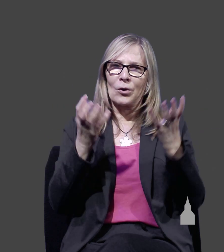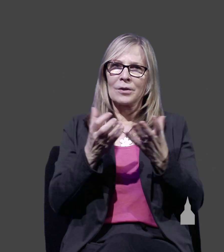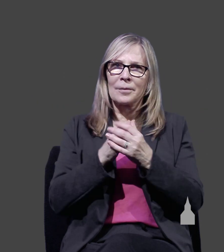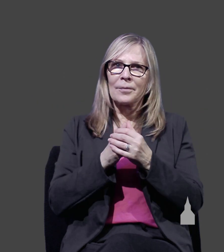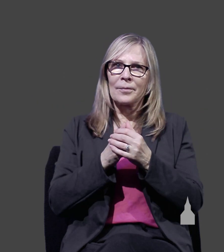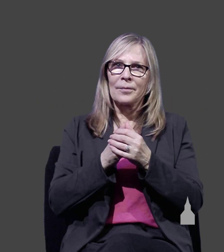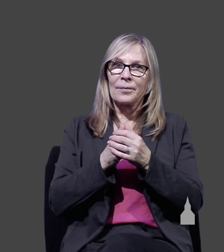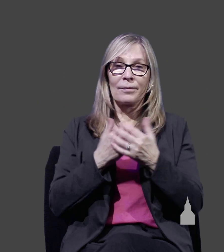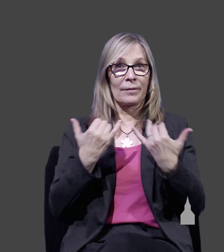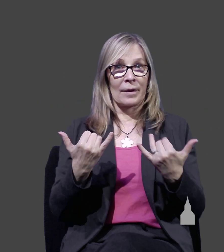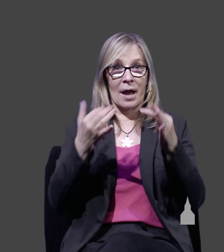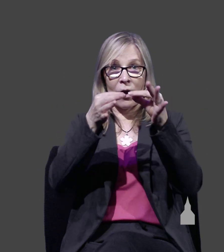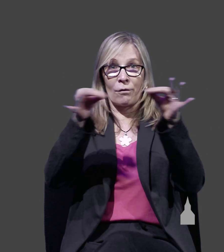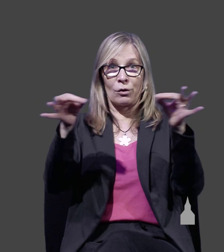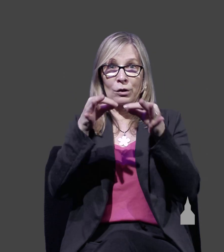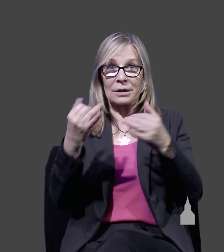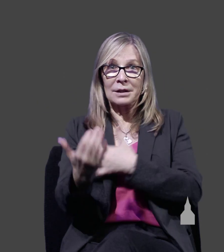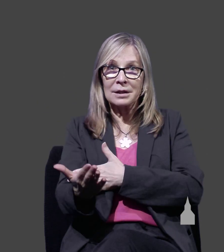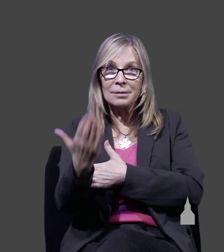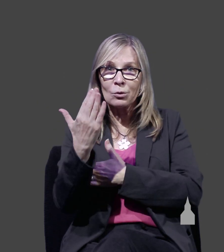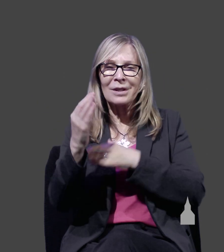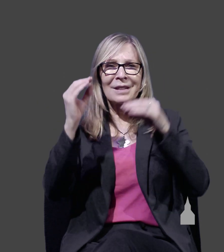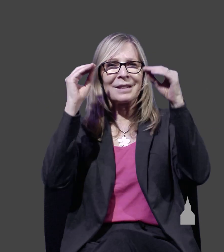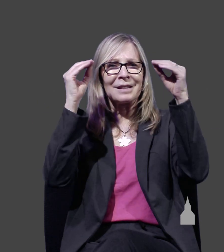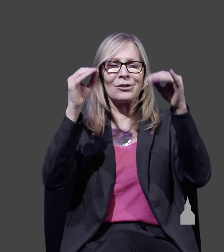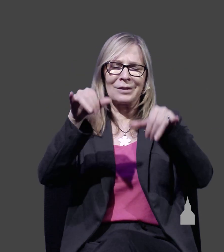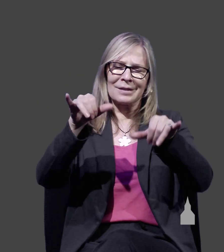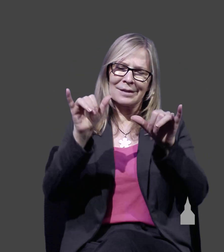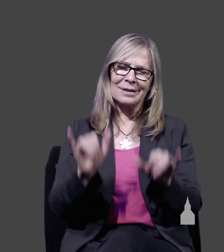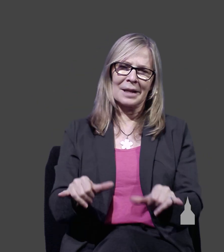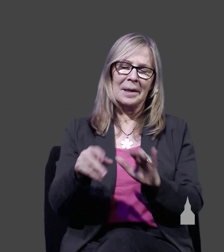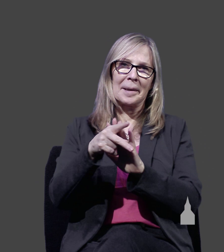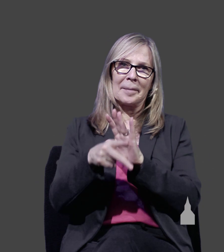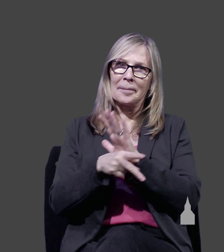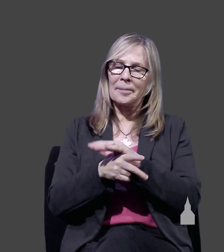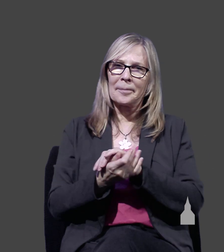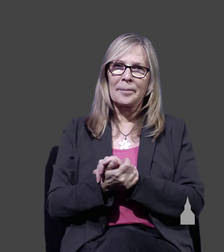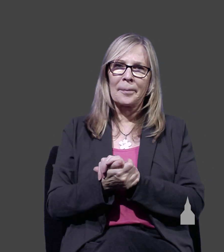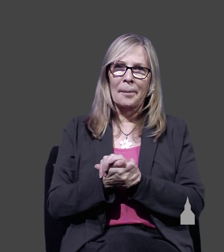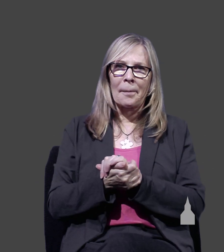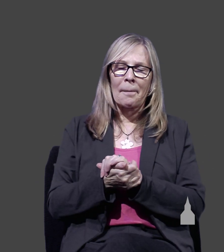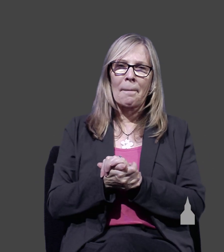Our verses this morning are teaching the exact same thing.